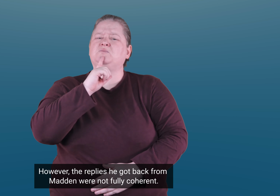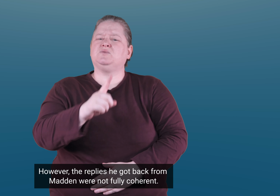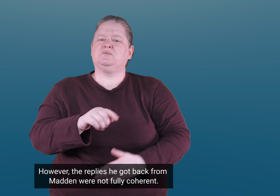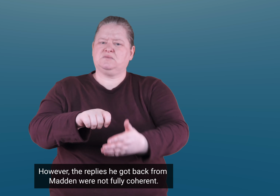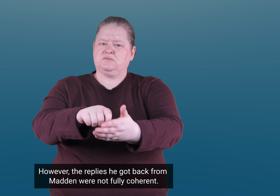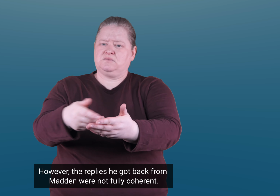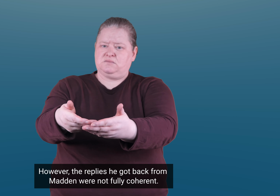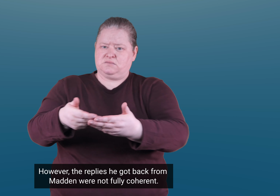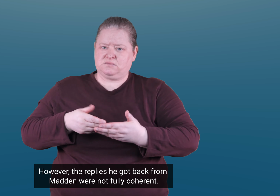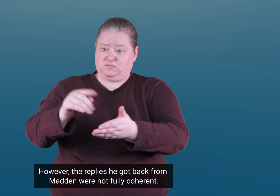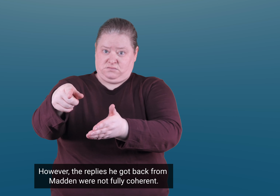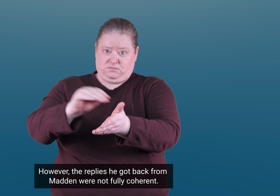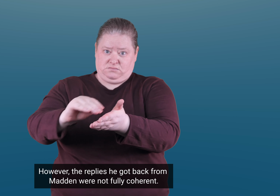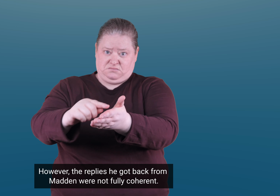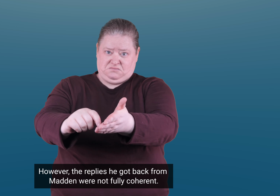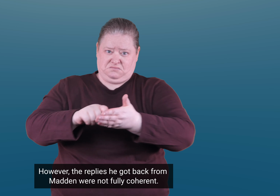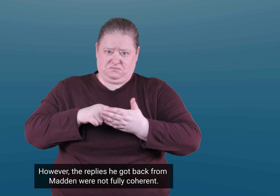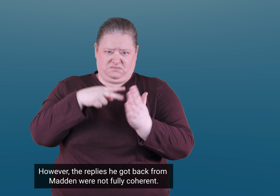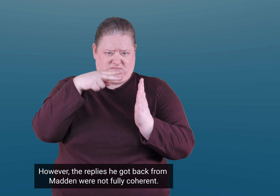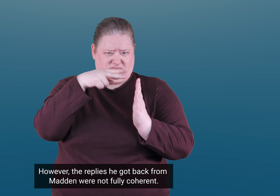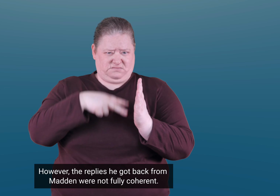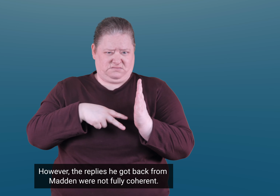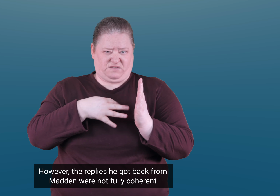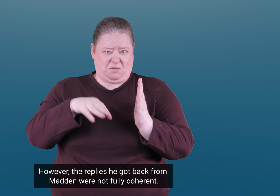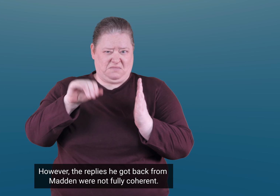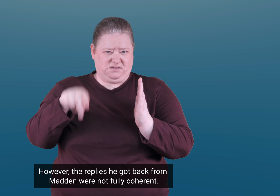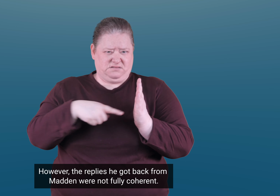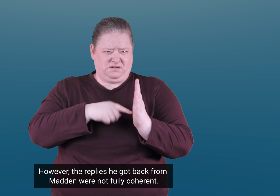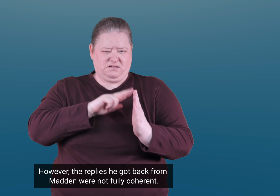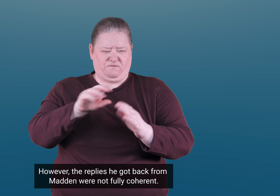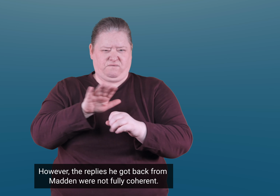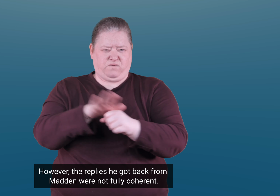However, the replies he got back from Madden were not fully coherent.